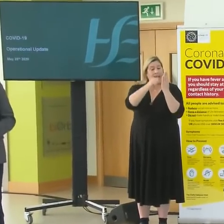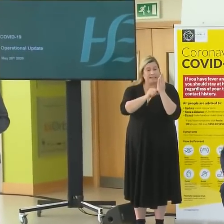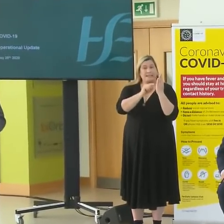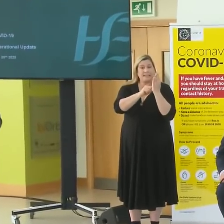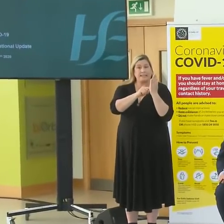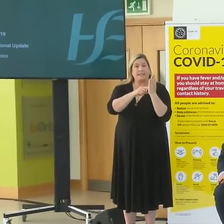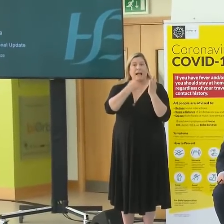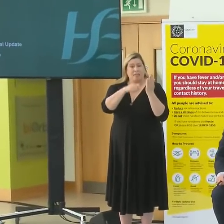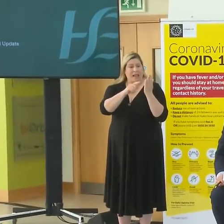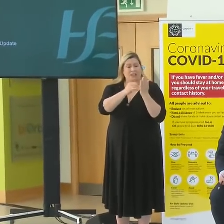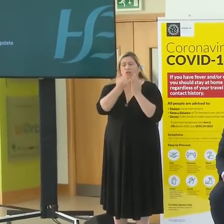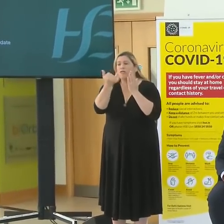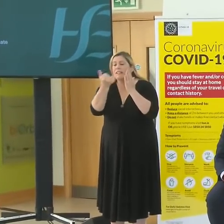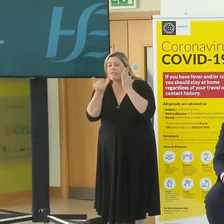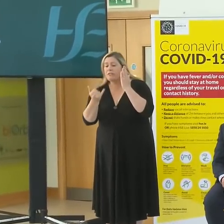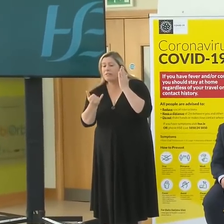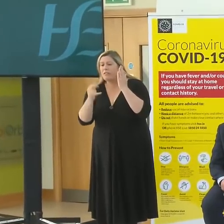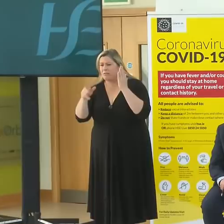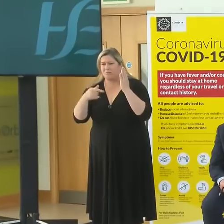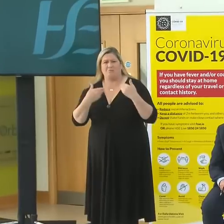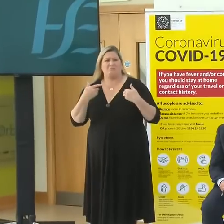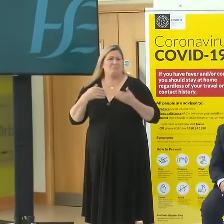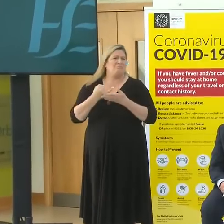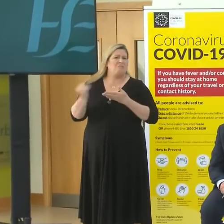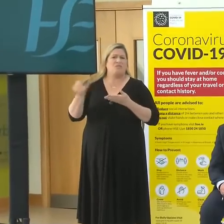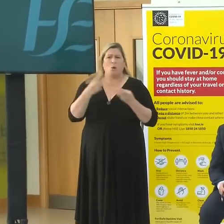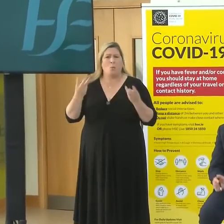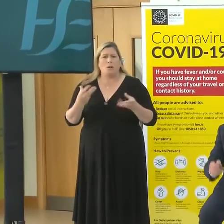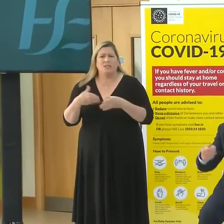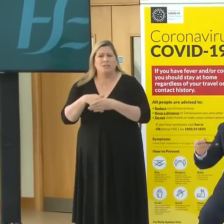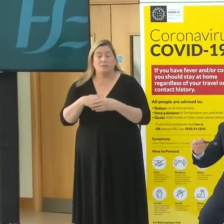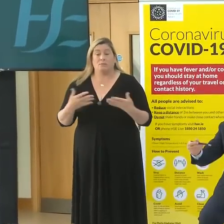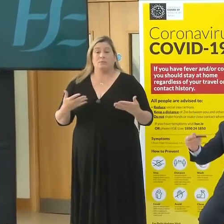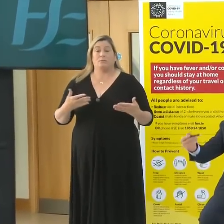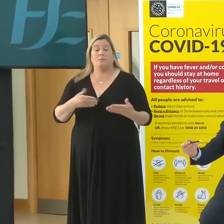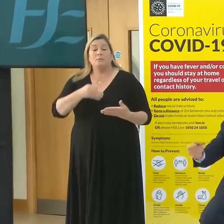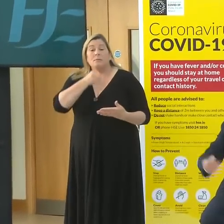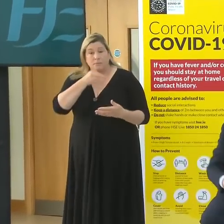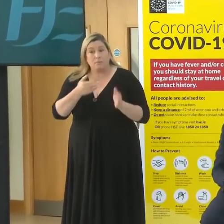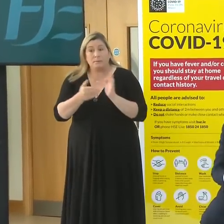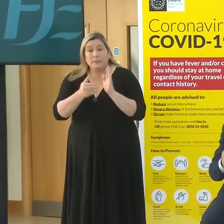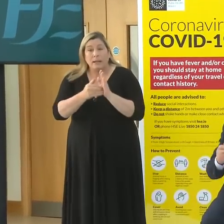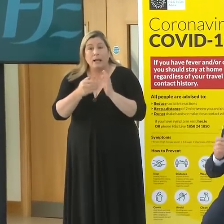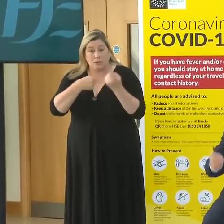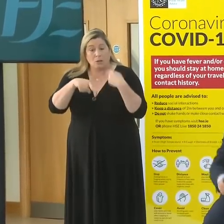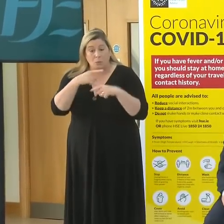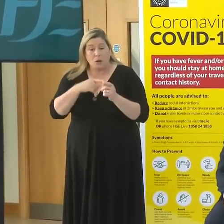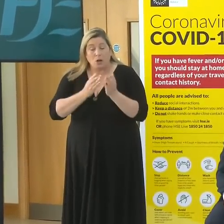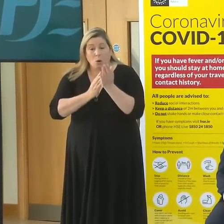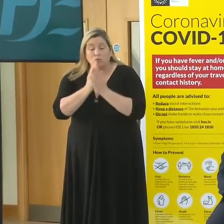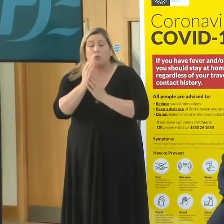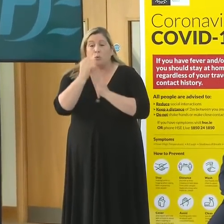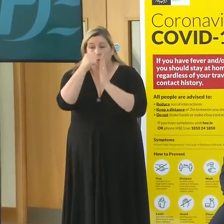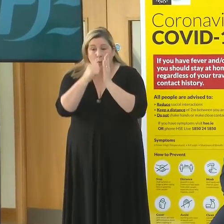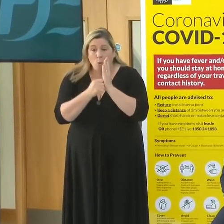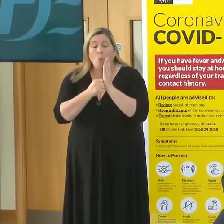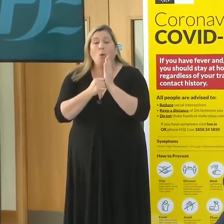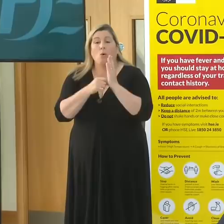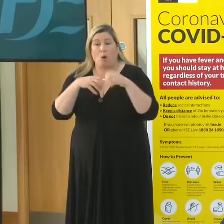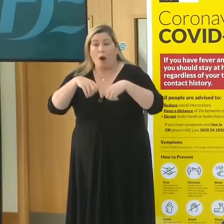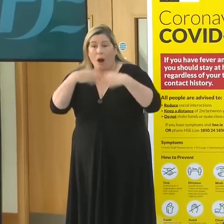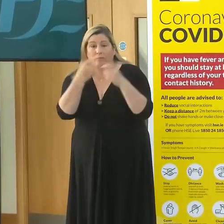week, we started the process of proactively, we're obviously following through the contacts, but now we're actually following through to offer